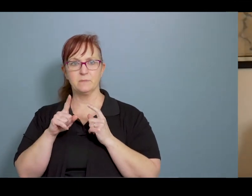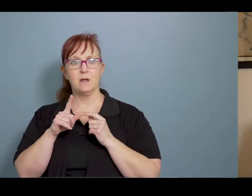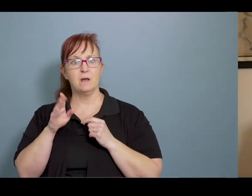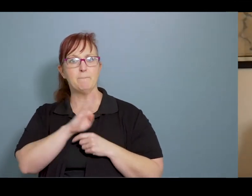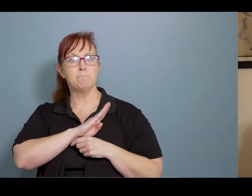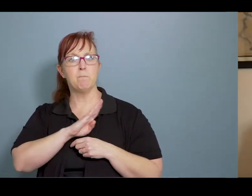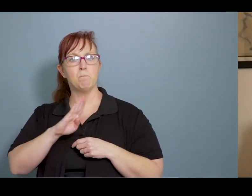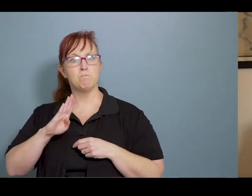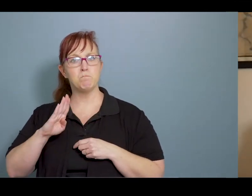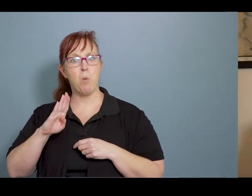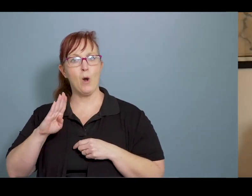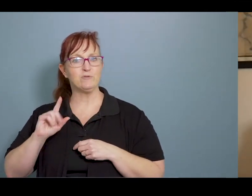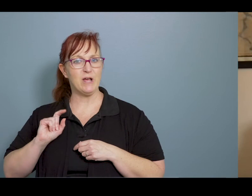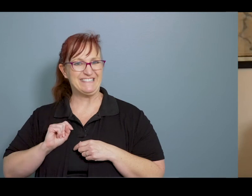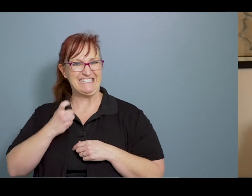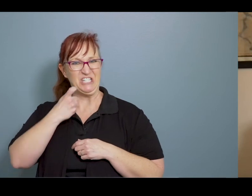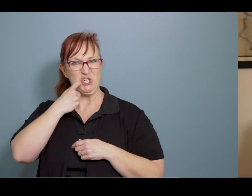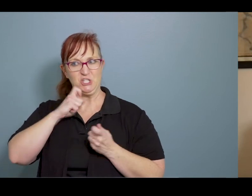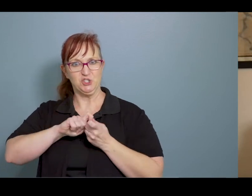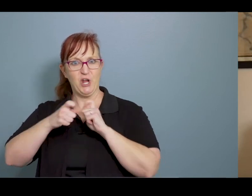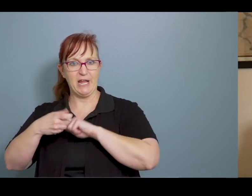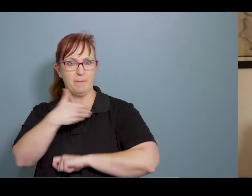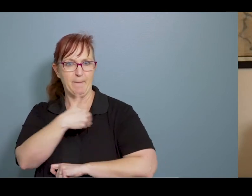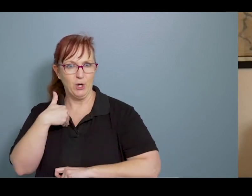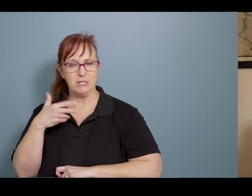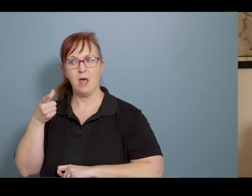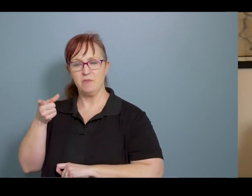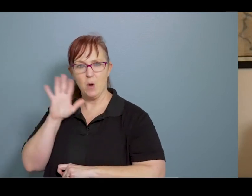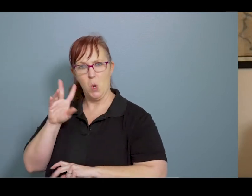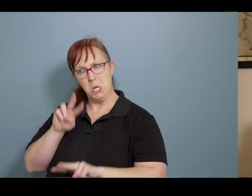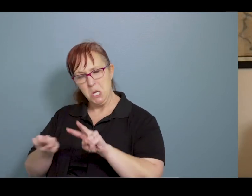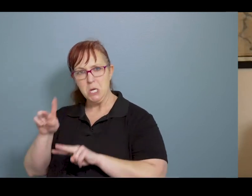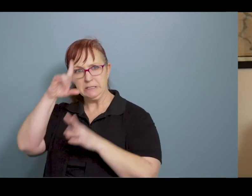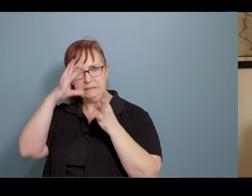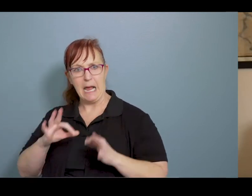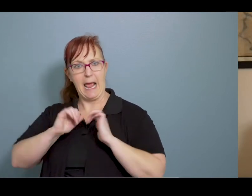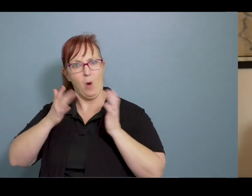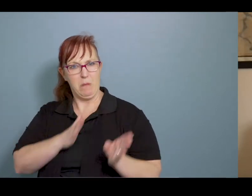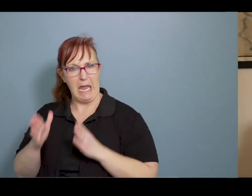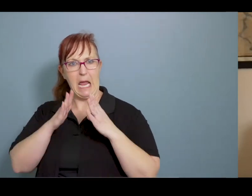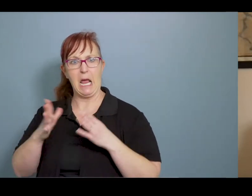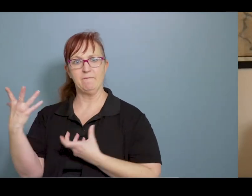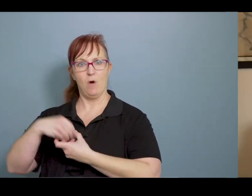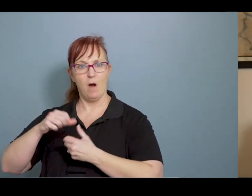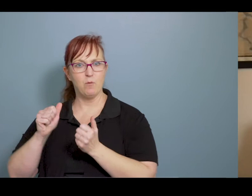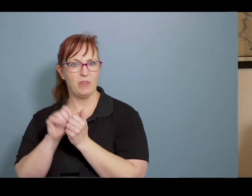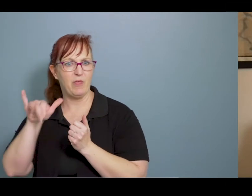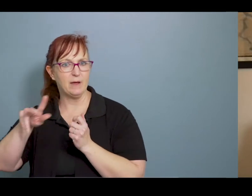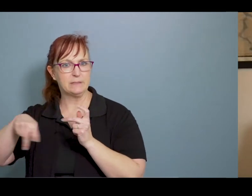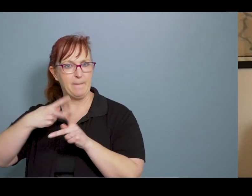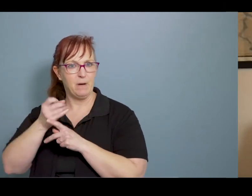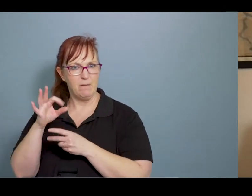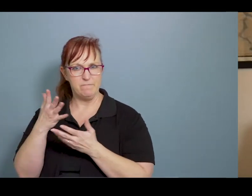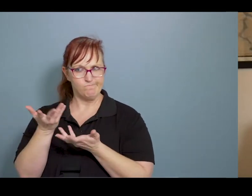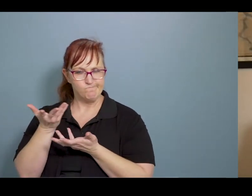board. They're now reconstituting some of their assignments and how they'd like to help and be involved with that and have some